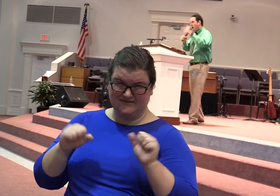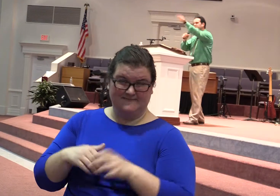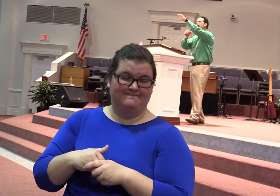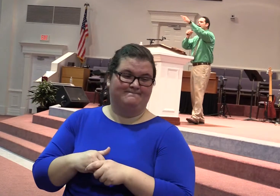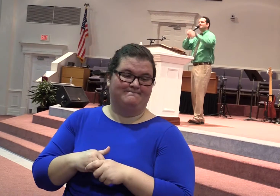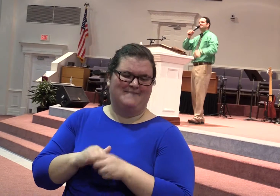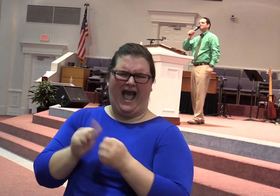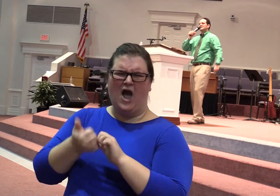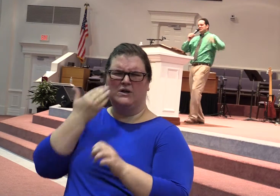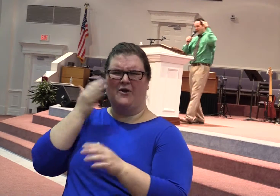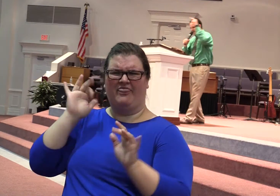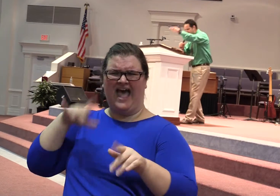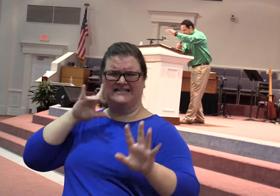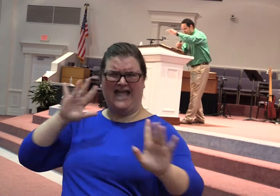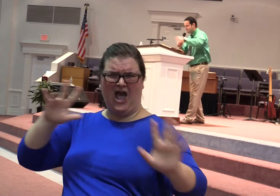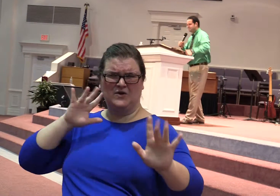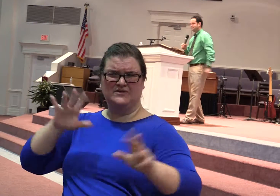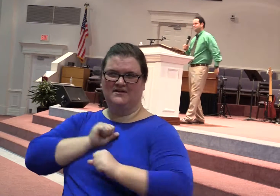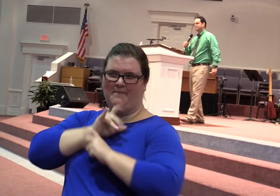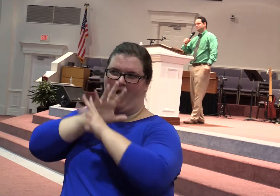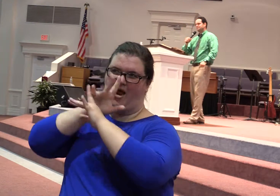Hallelujah. Watch out. Take heed.